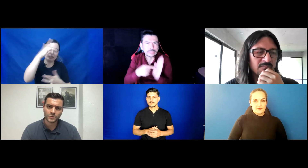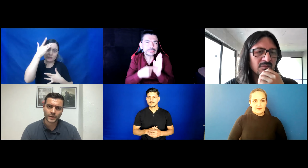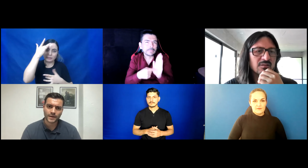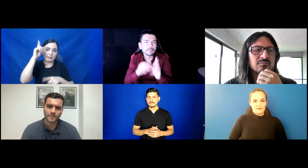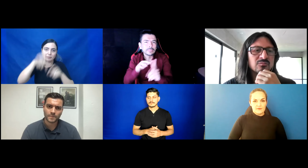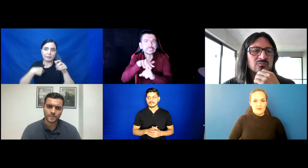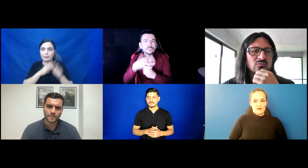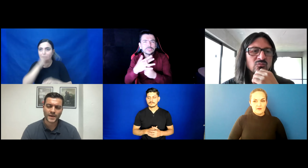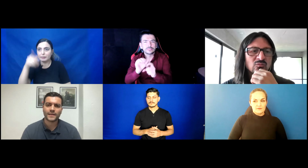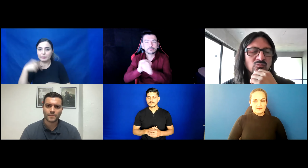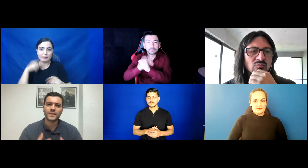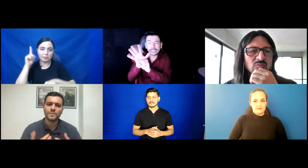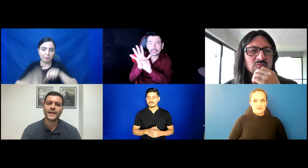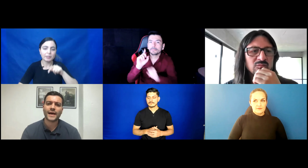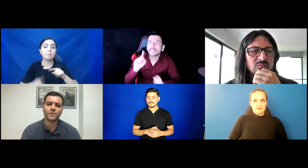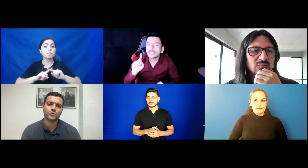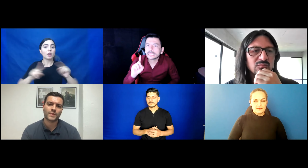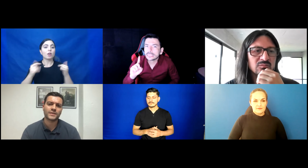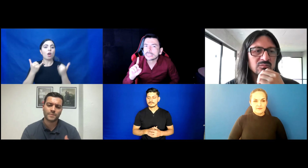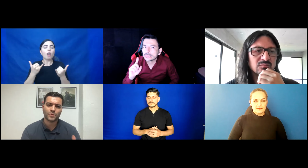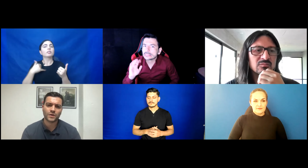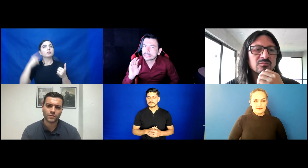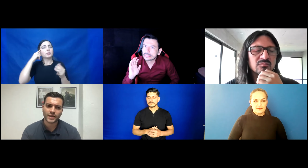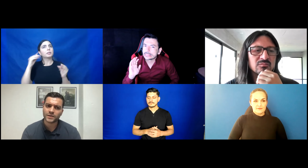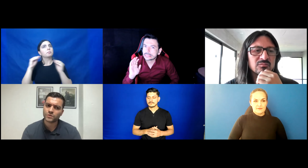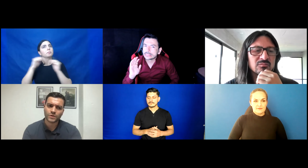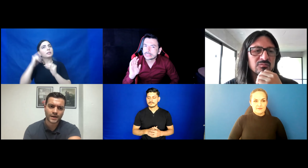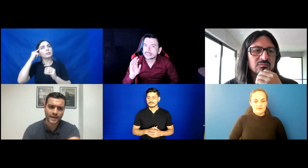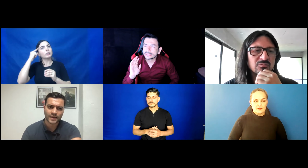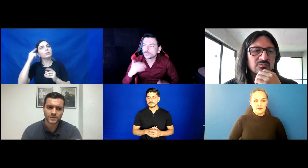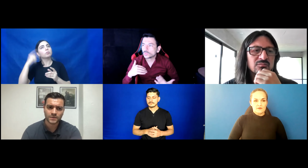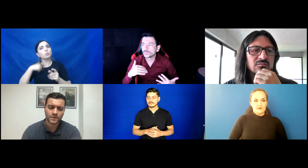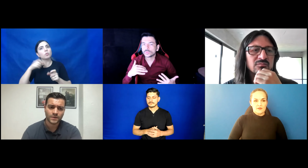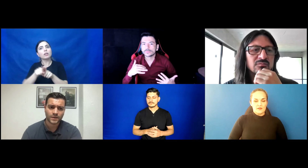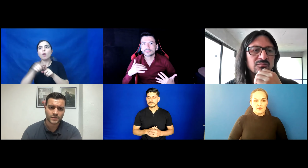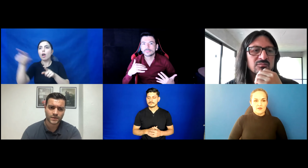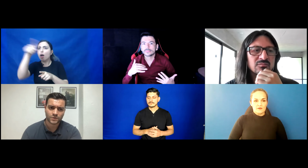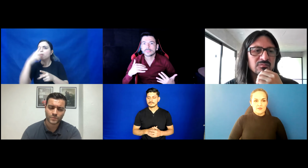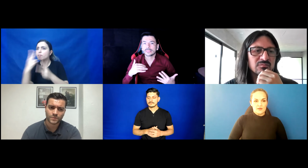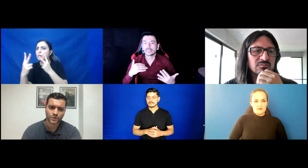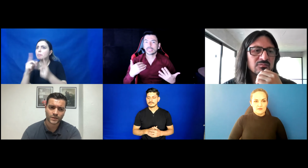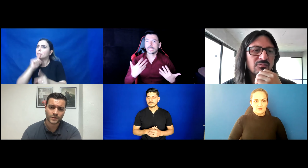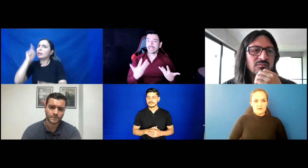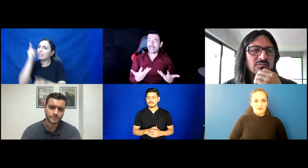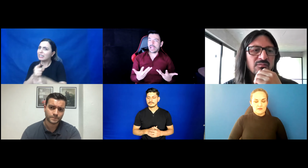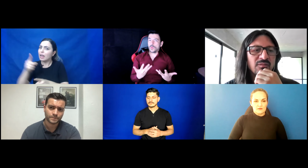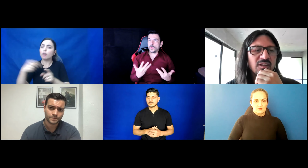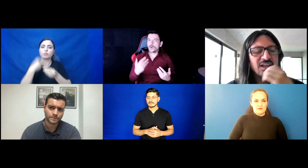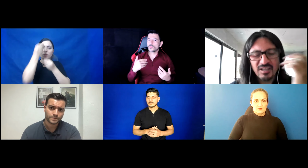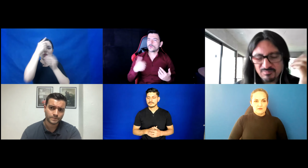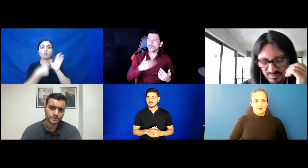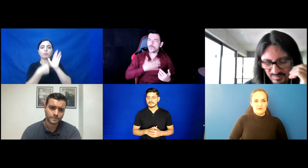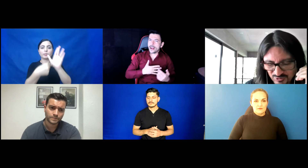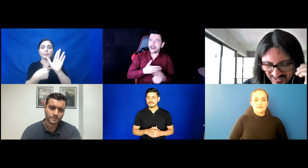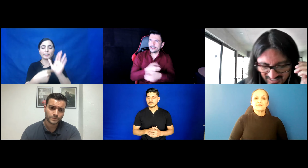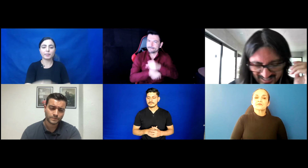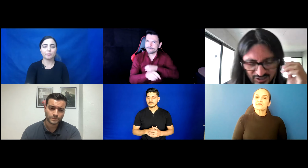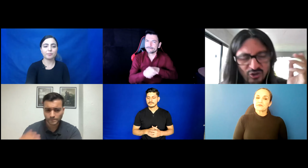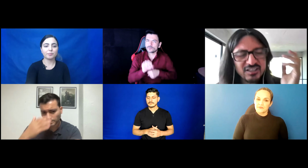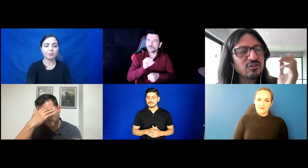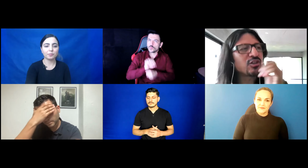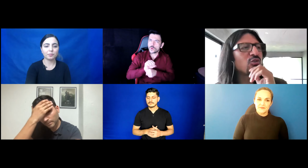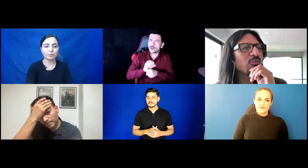so in a while because of the pandemic, but it also drives me to get involved in telling these real stories